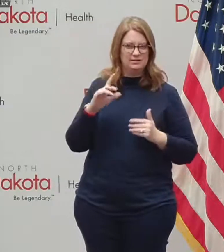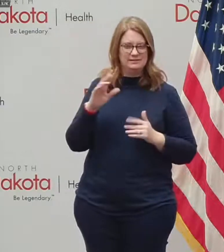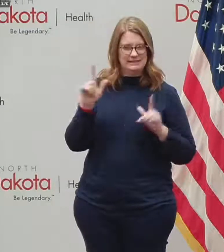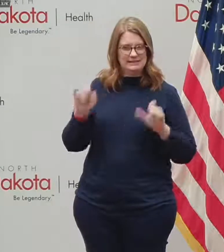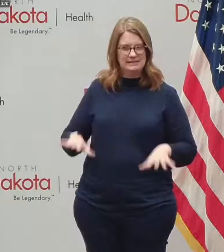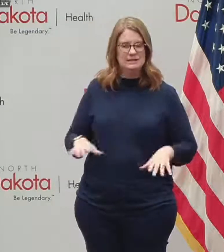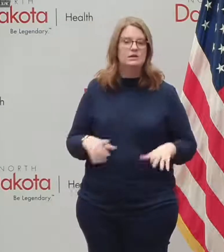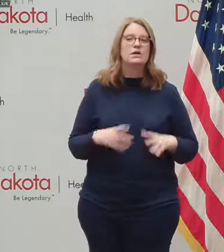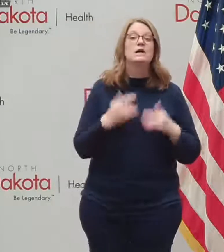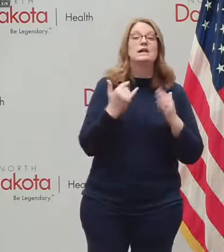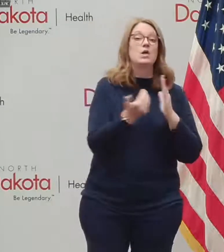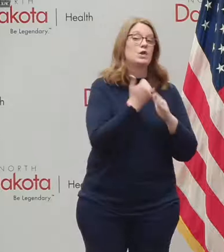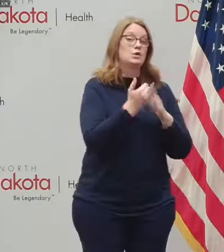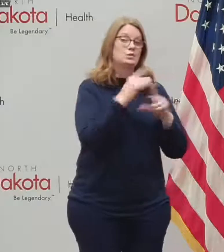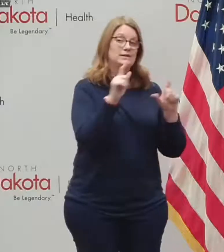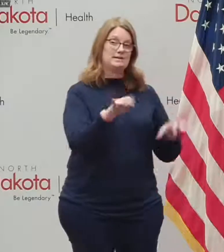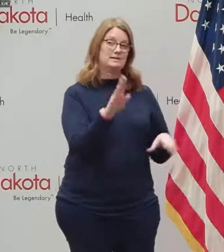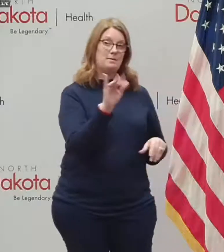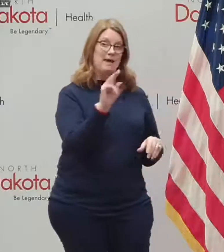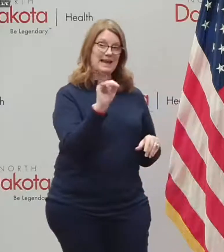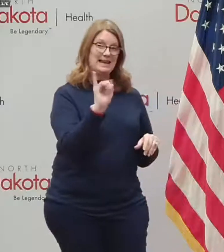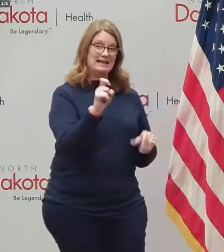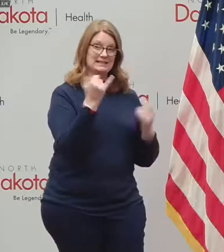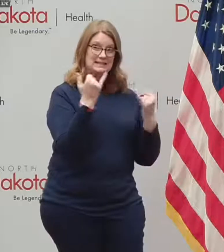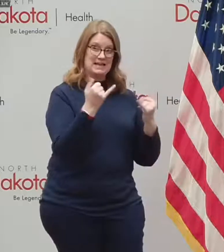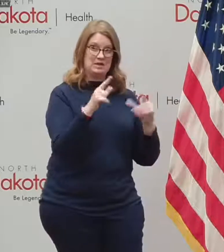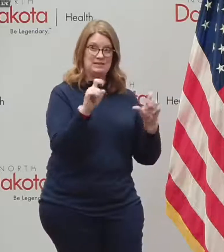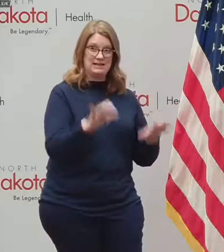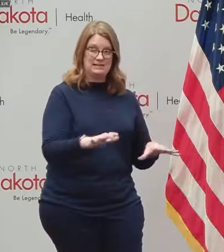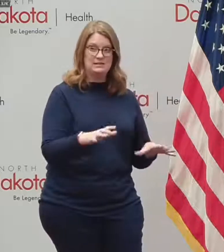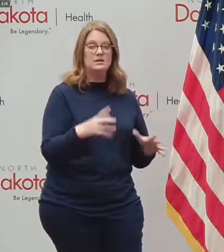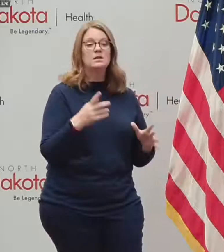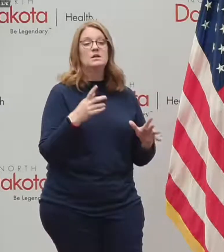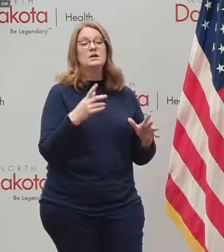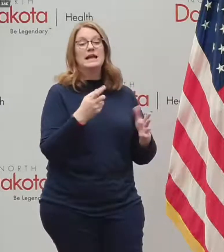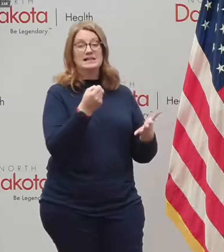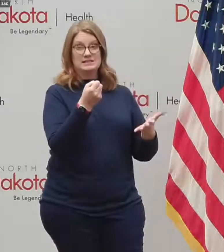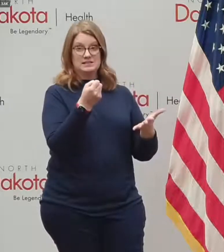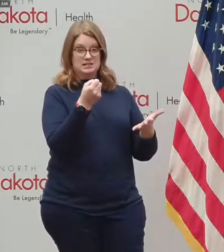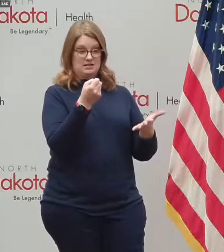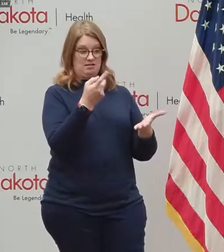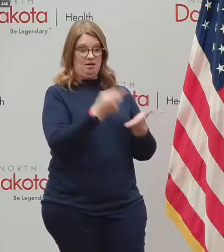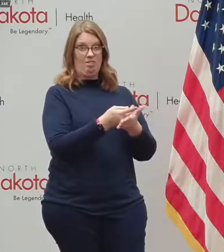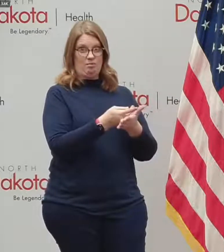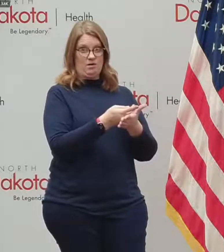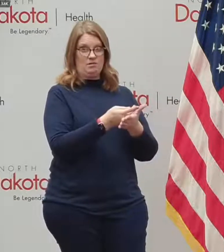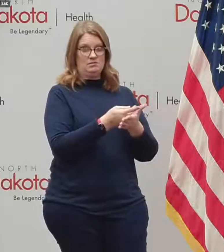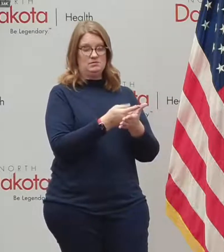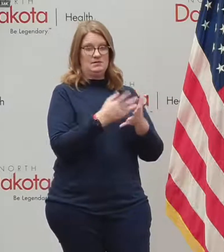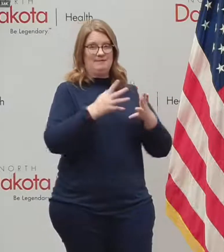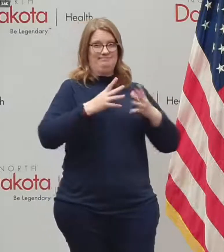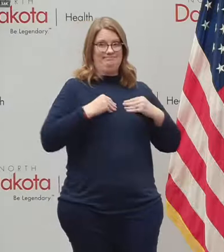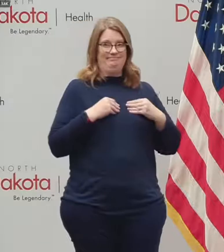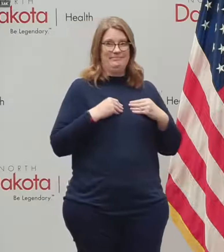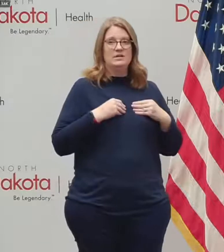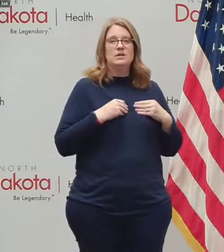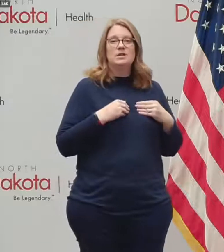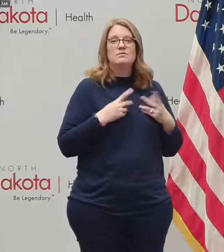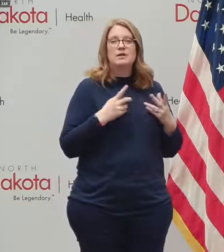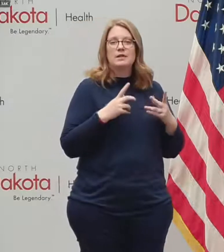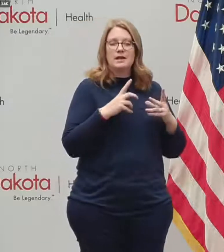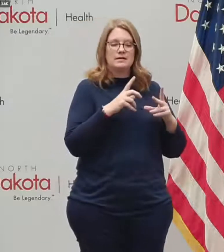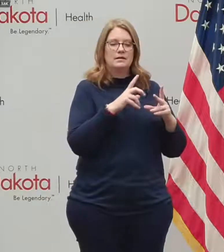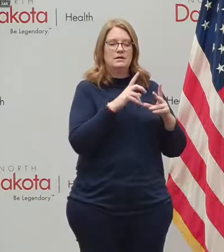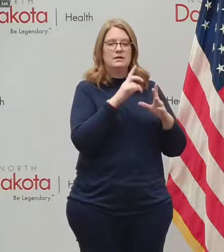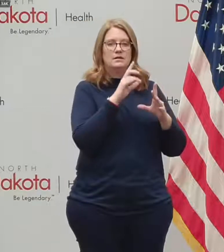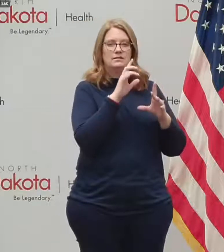testing, particularly the Binax Now test. The Binax Now test is authorized and is really designed for catching people that